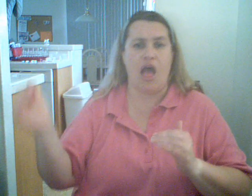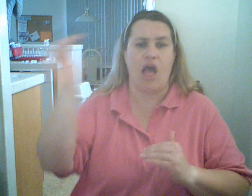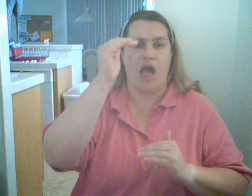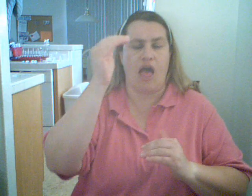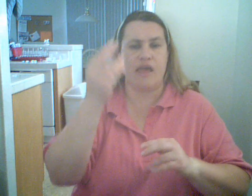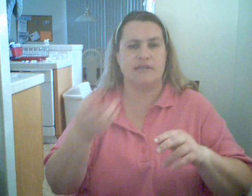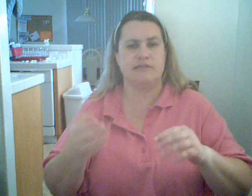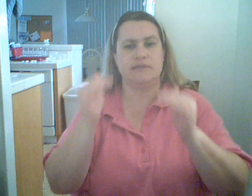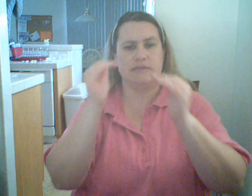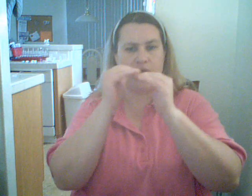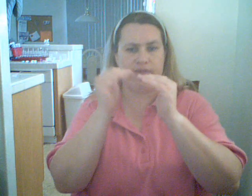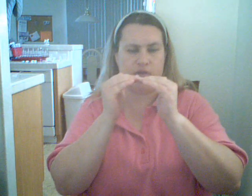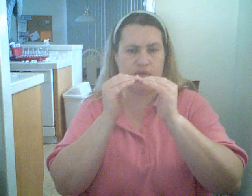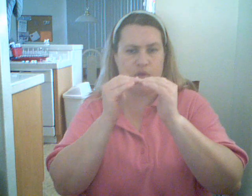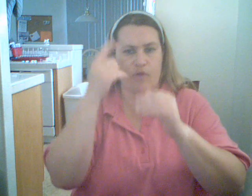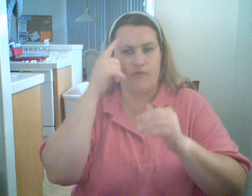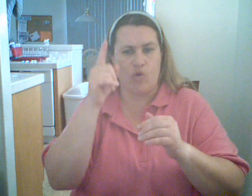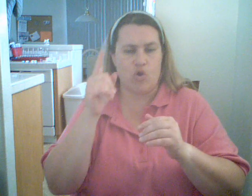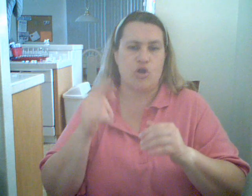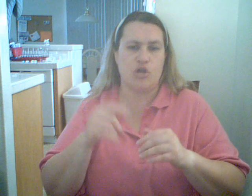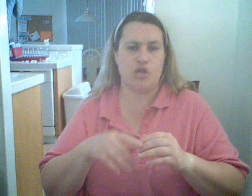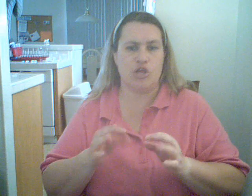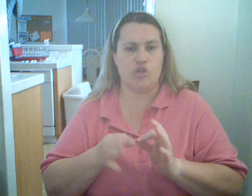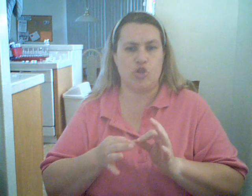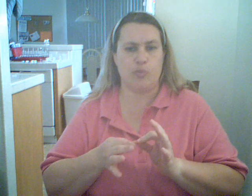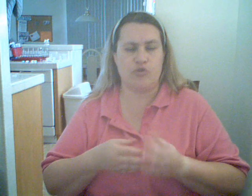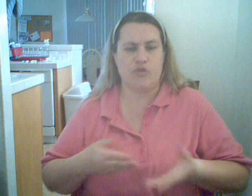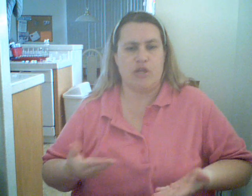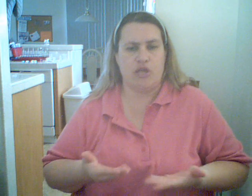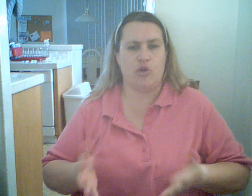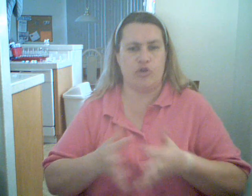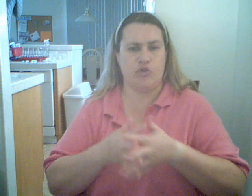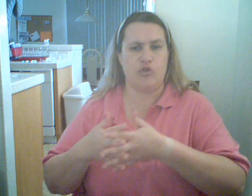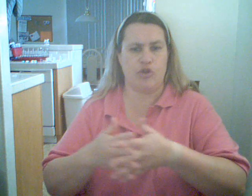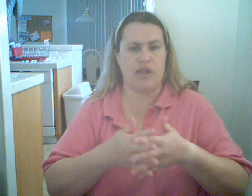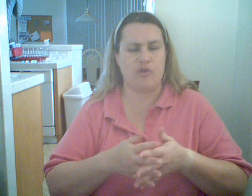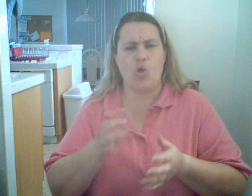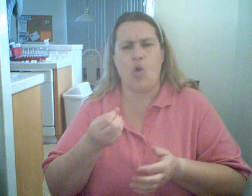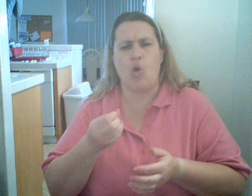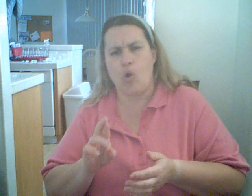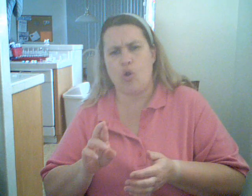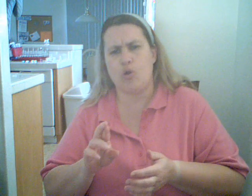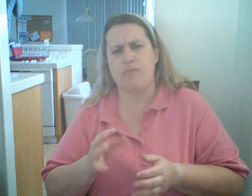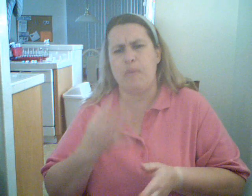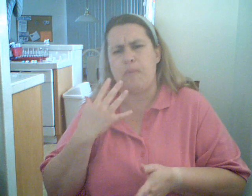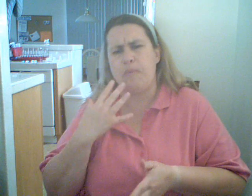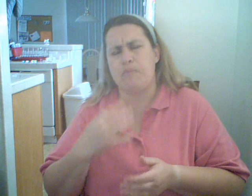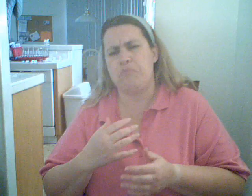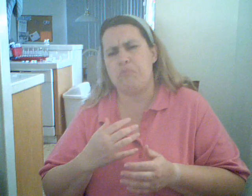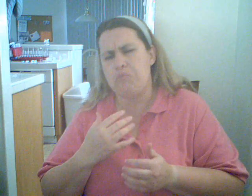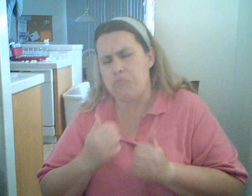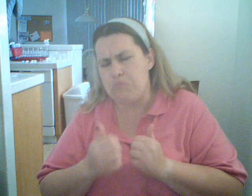certification available to interpreters here in the United States, in most states. Okay? So that's